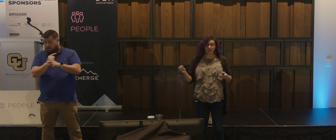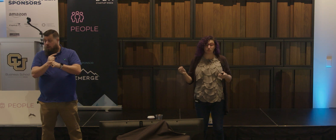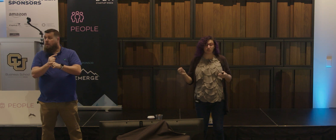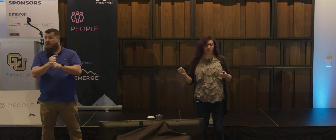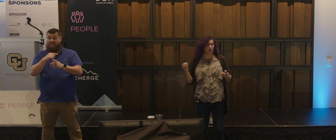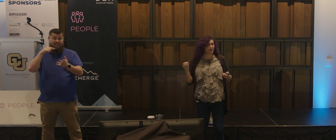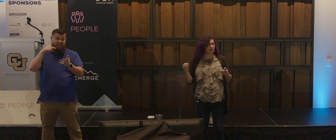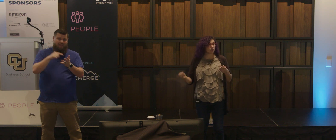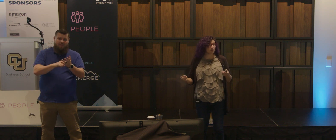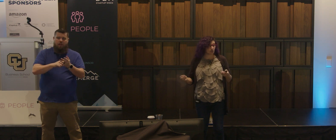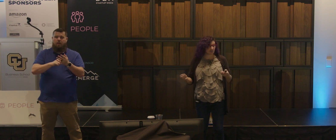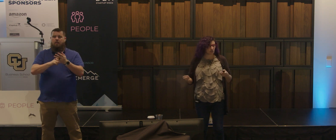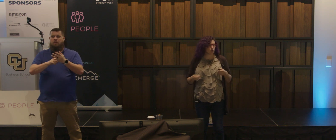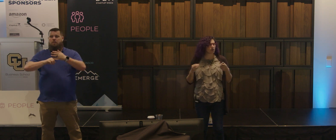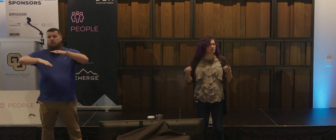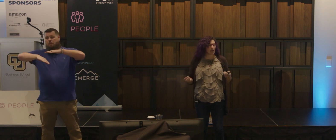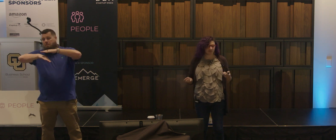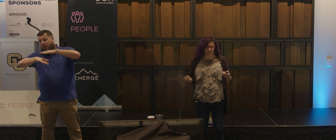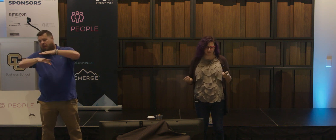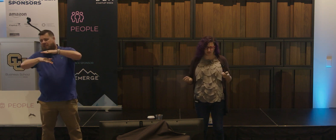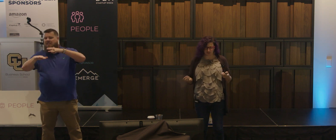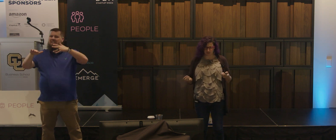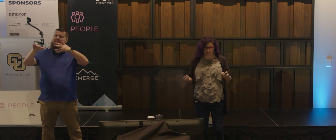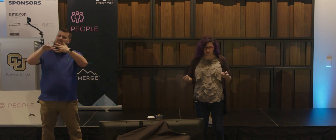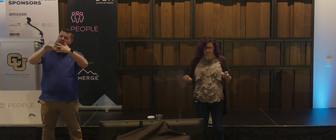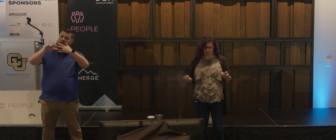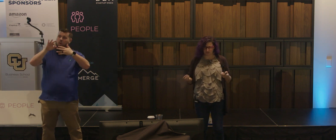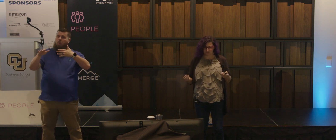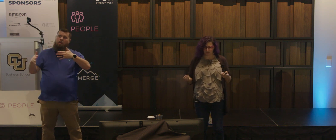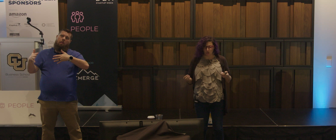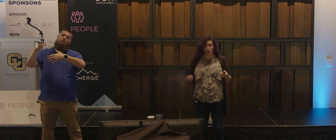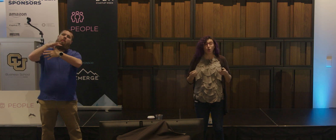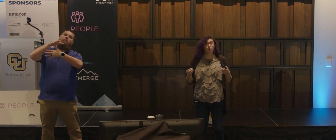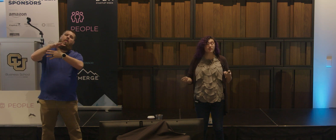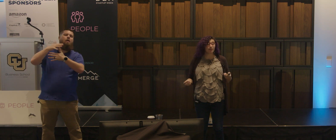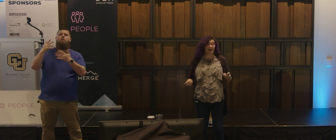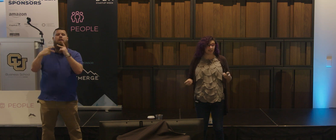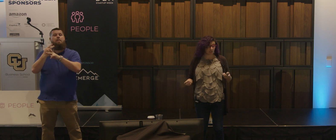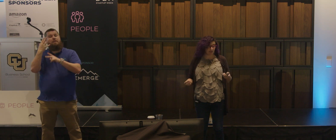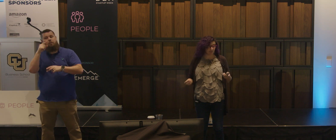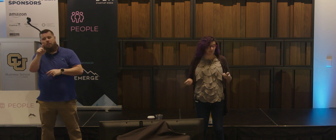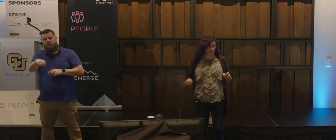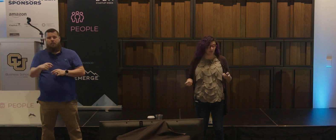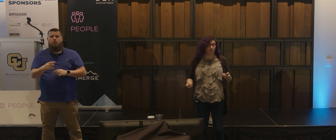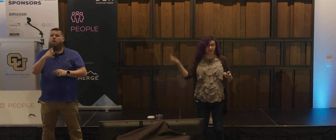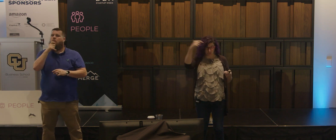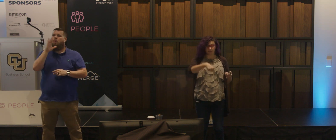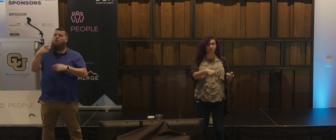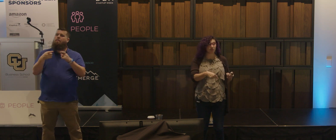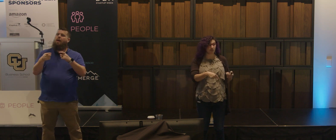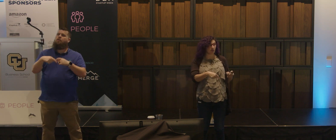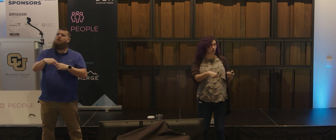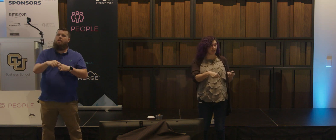is this an entry level, a mid-level, or a senior position? What are the types of experiences you need them to have? Who is going to manage them? Make